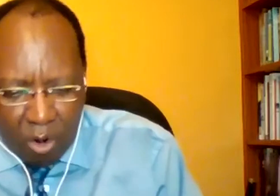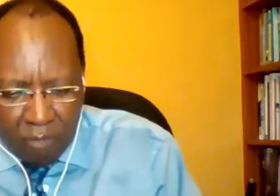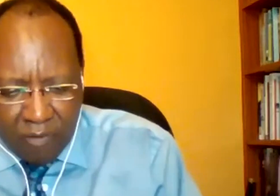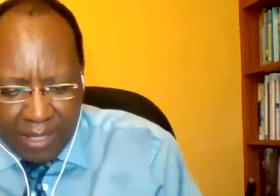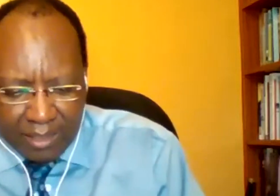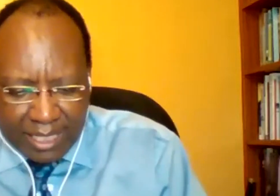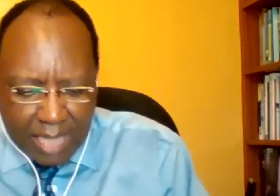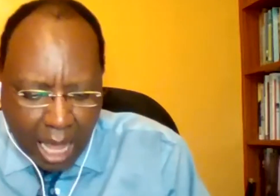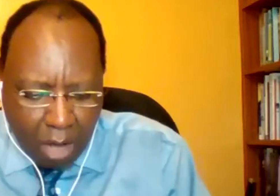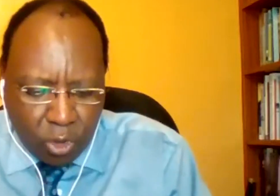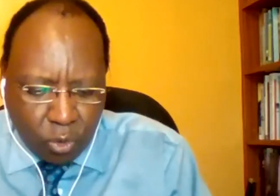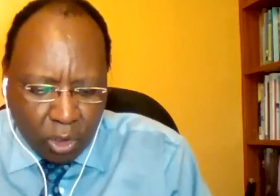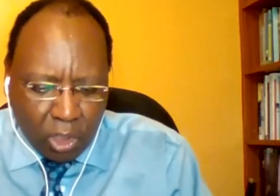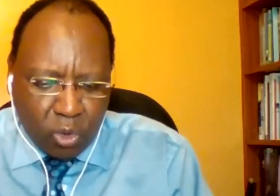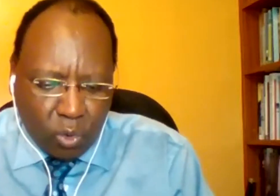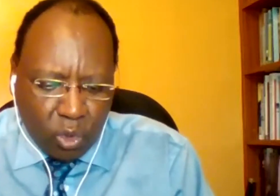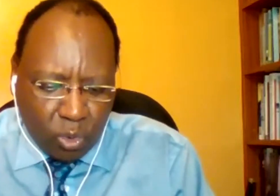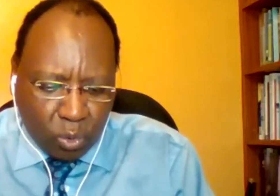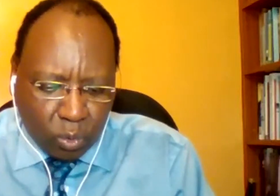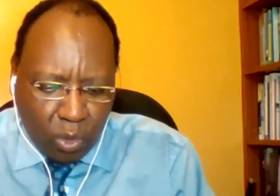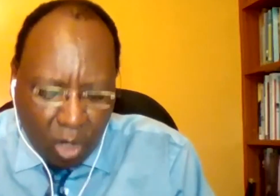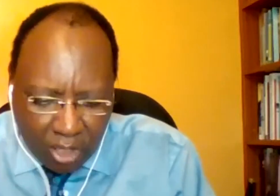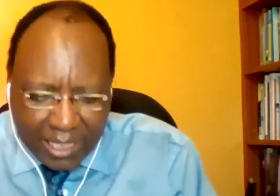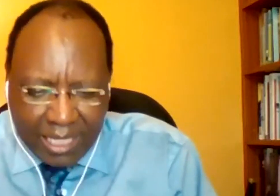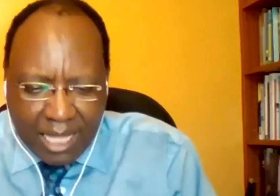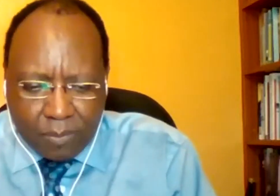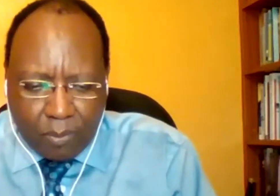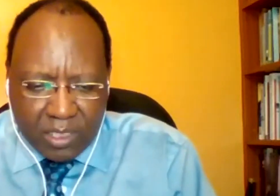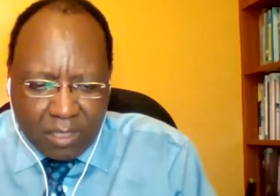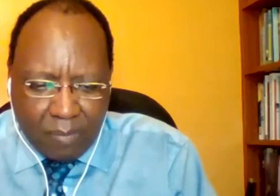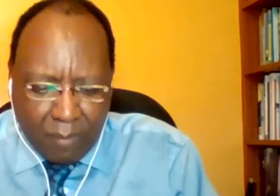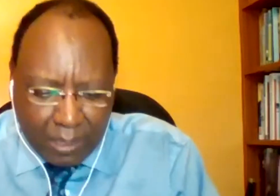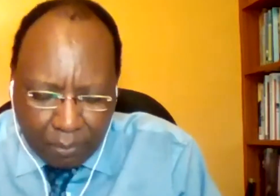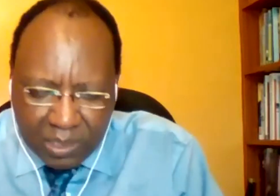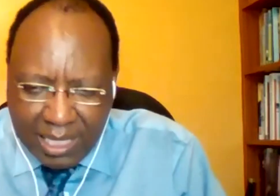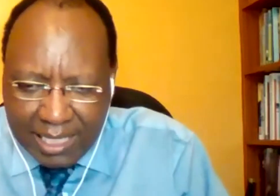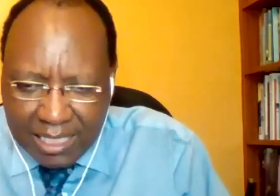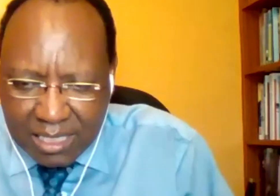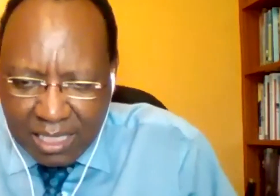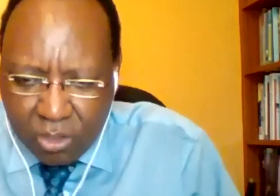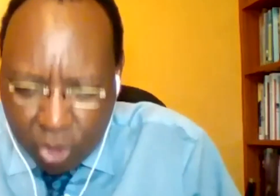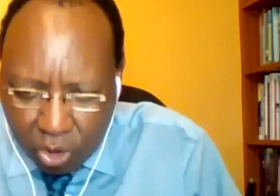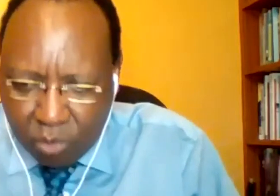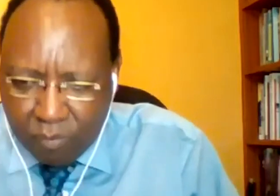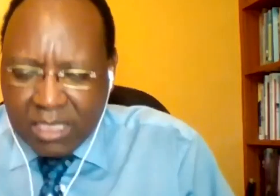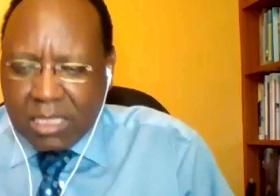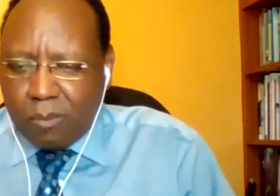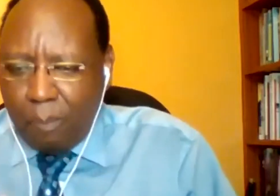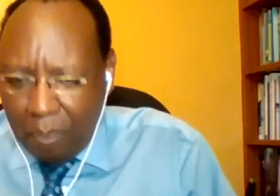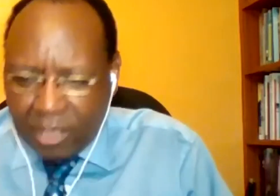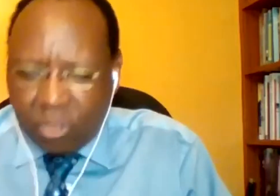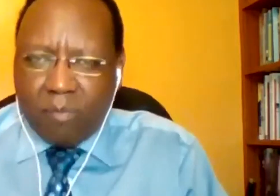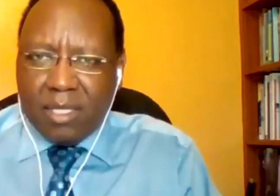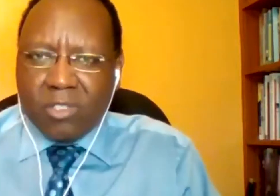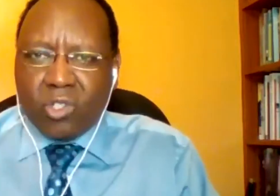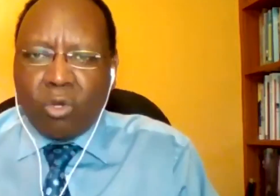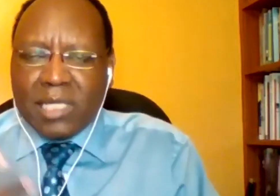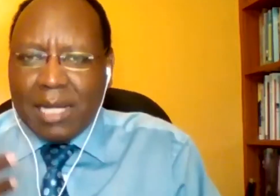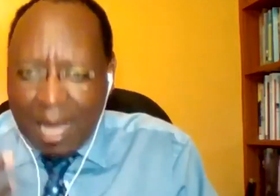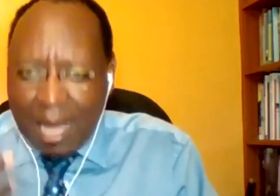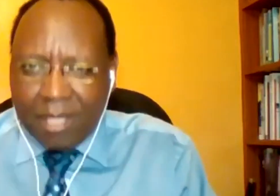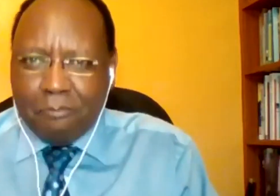item number 1 in cracking the code. Talk to me. Speak to me. In Swahili, zungumza nami. You know, that's what the customer is telling